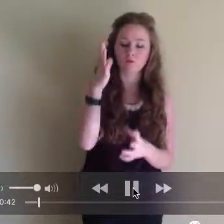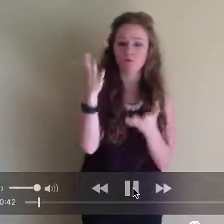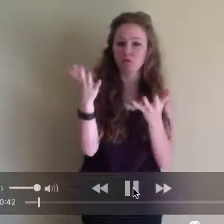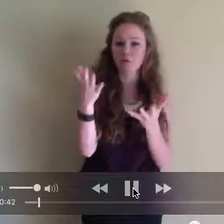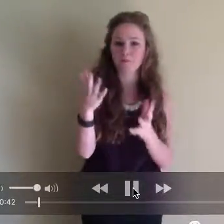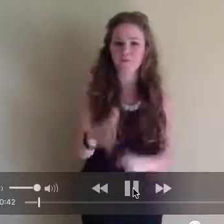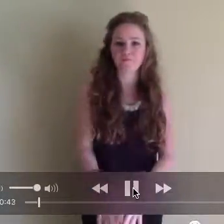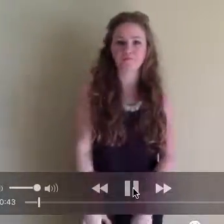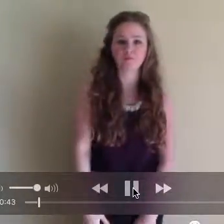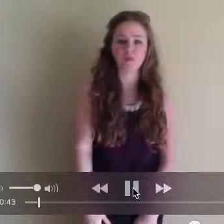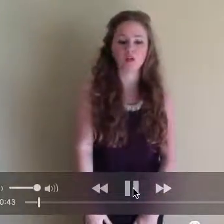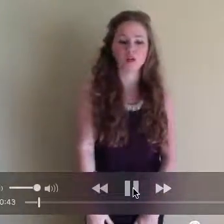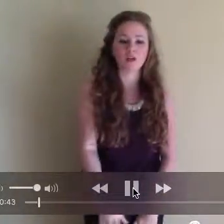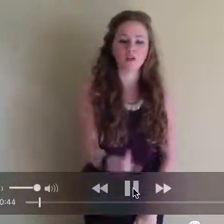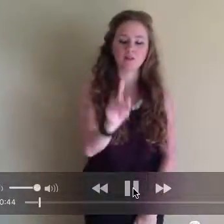Really, the reasons were what?